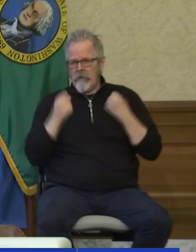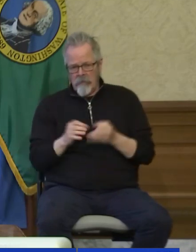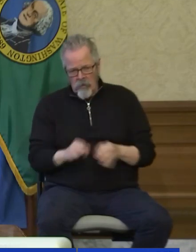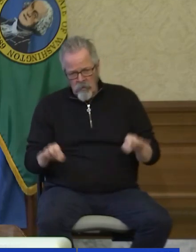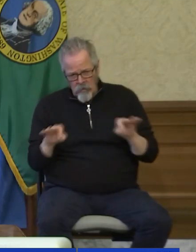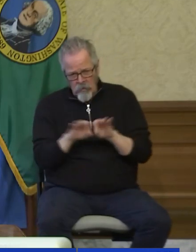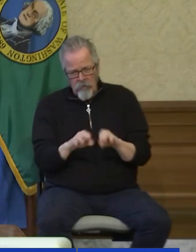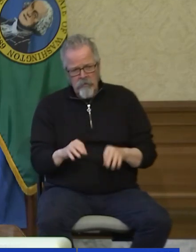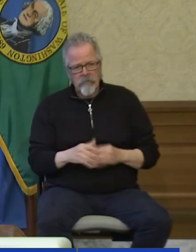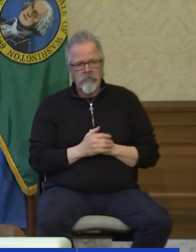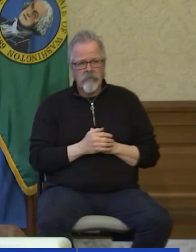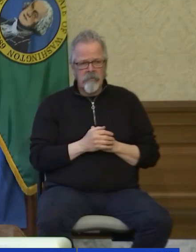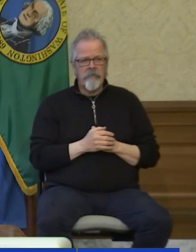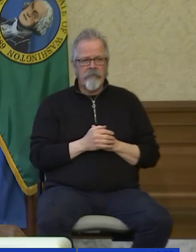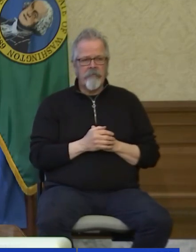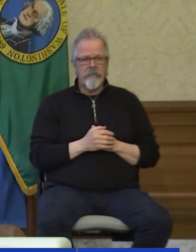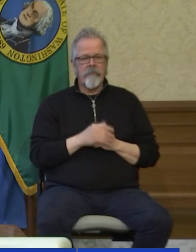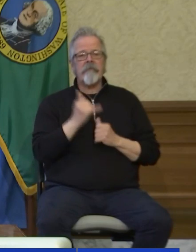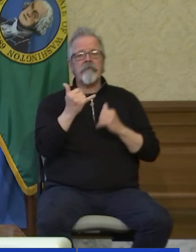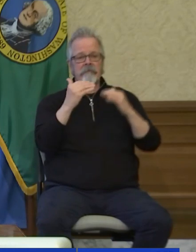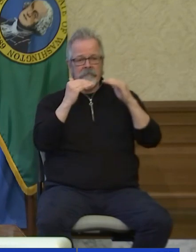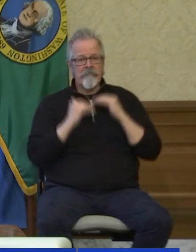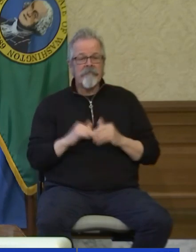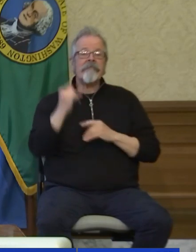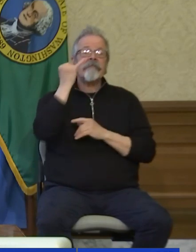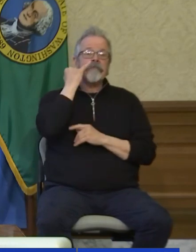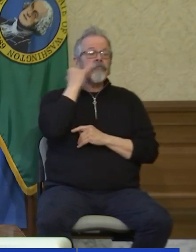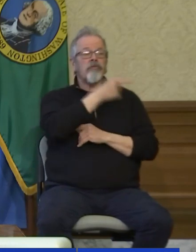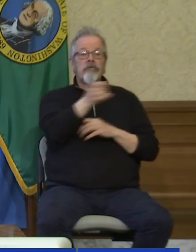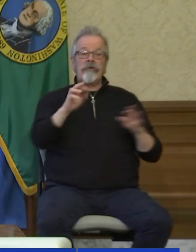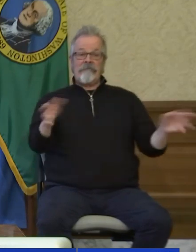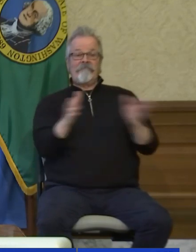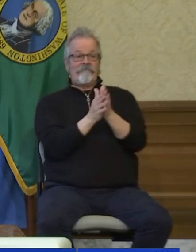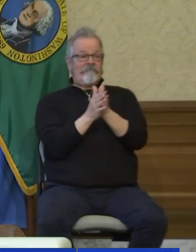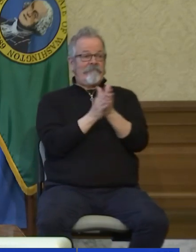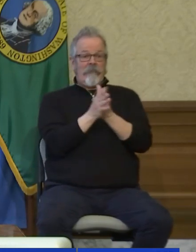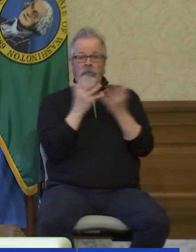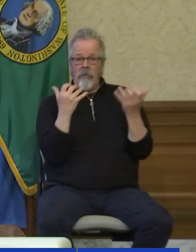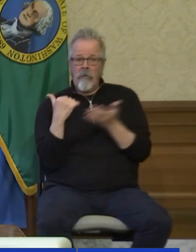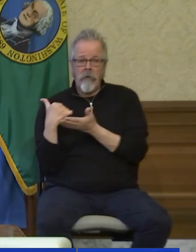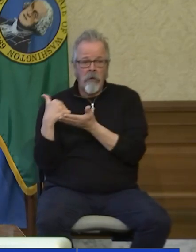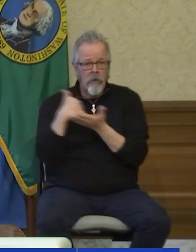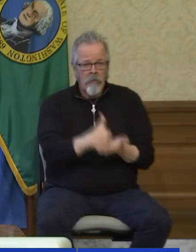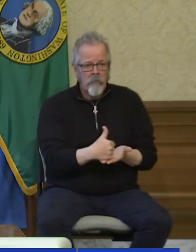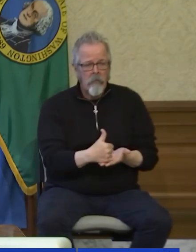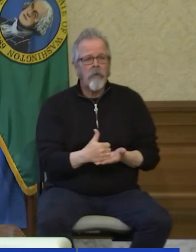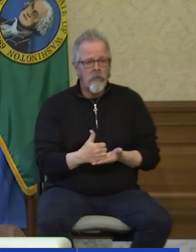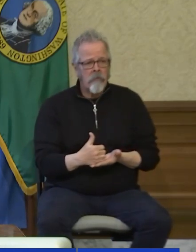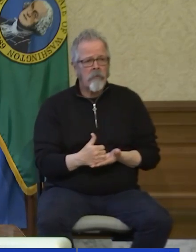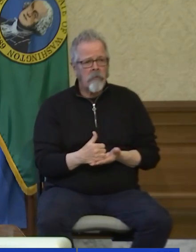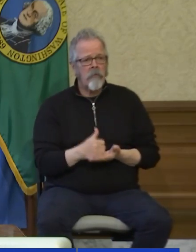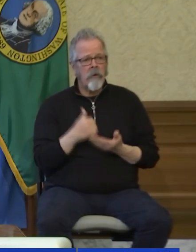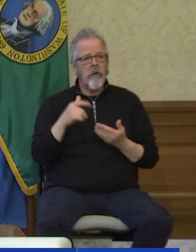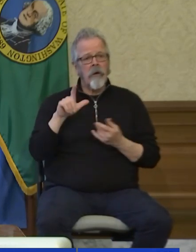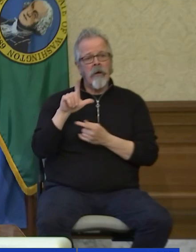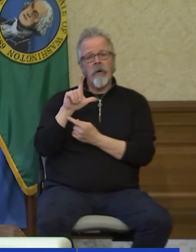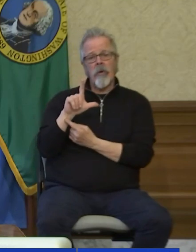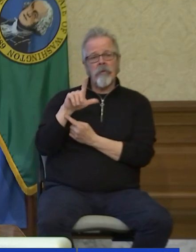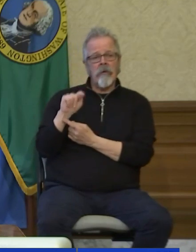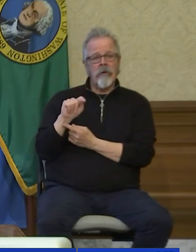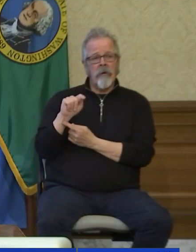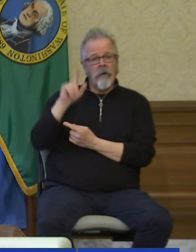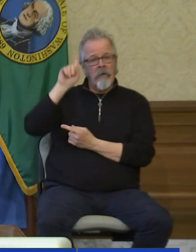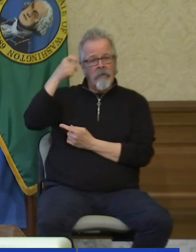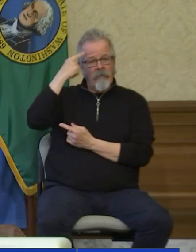Mask Challenge. If you have homemade cloth masks to donate to an organization in need,